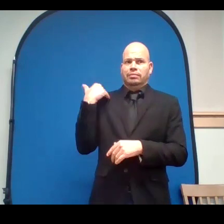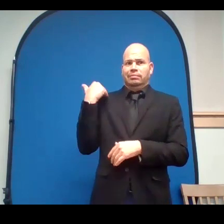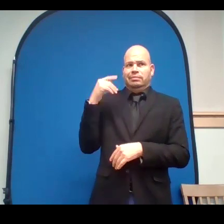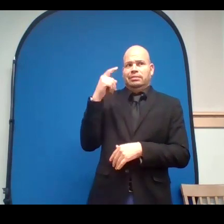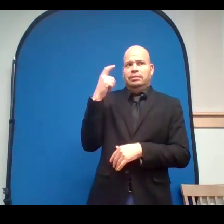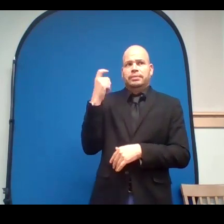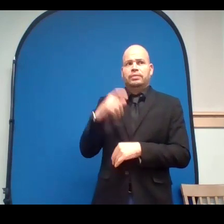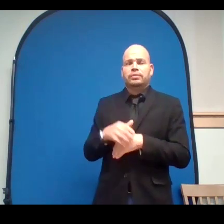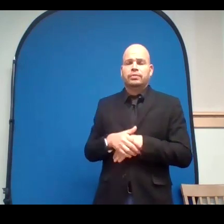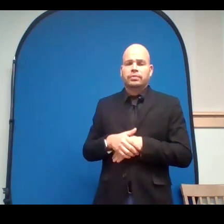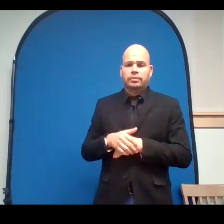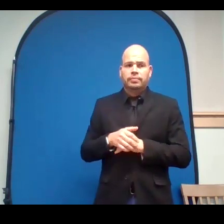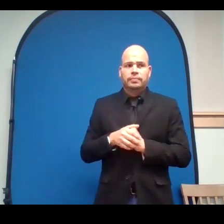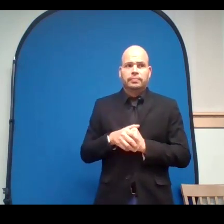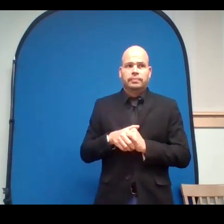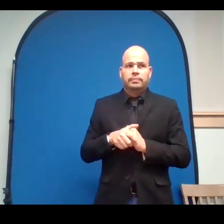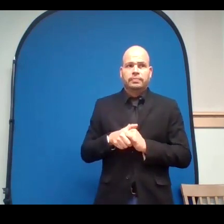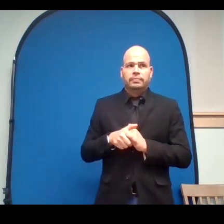he...